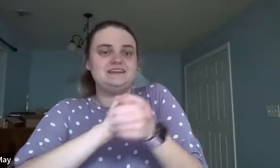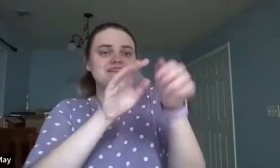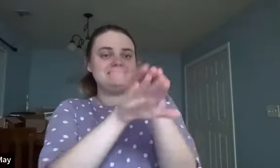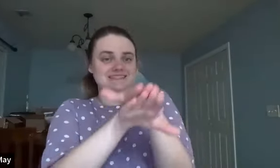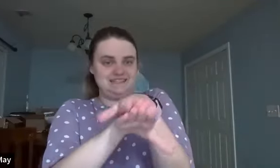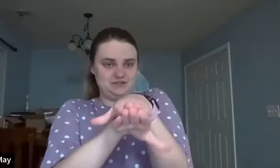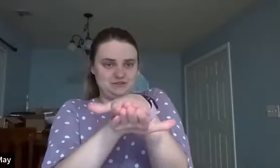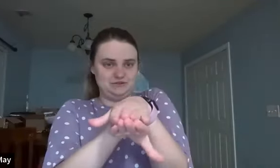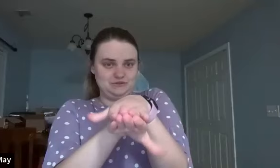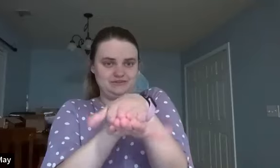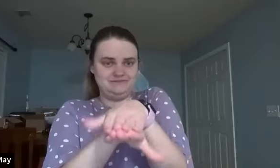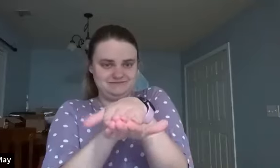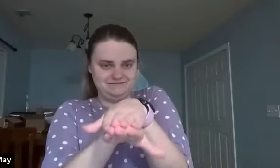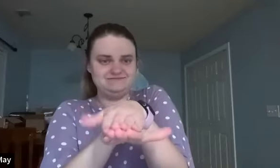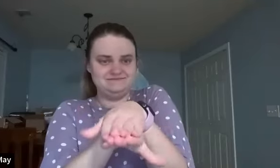Then sea turtle.